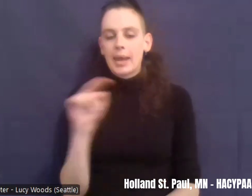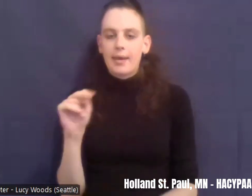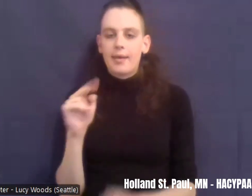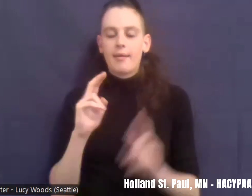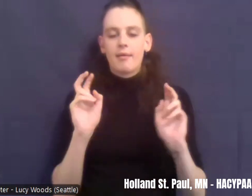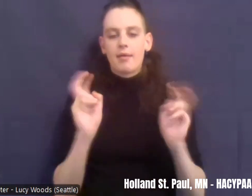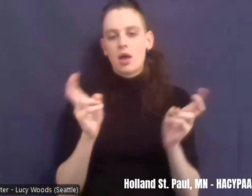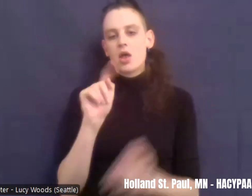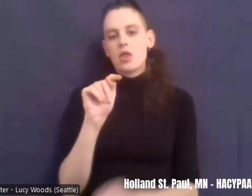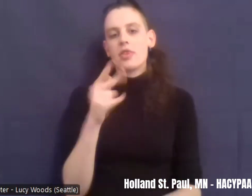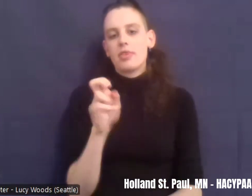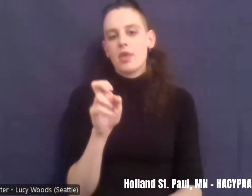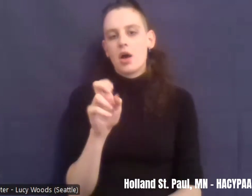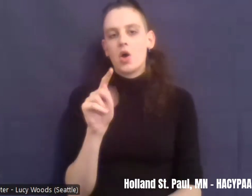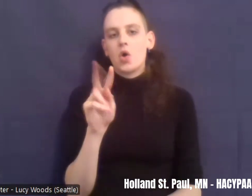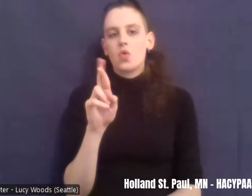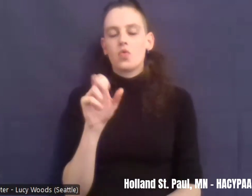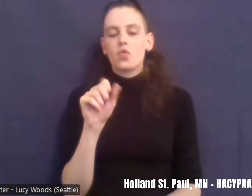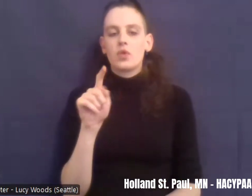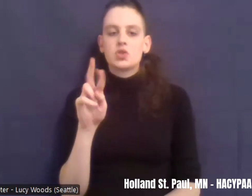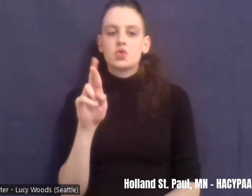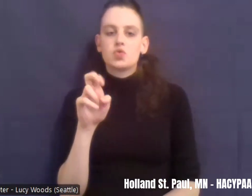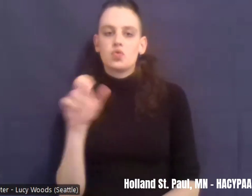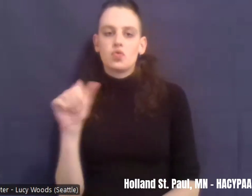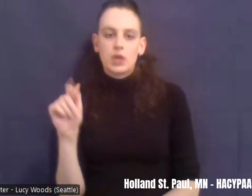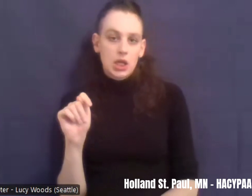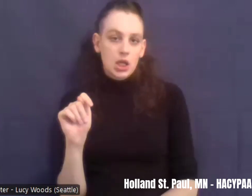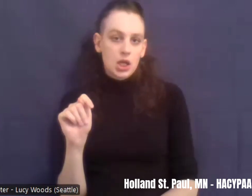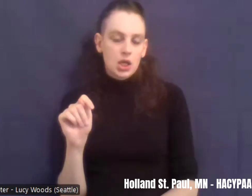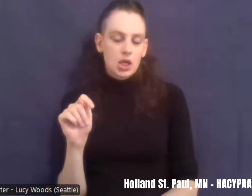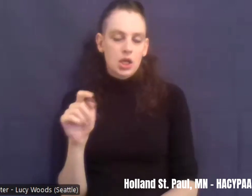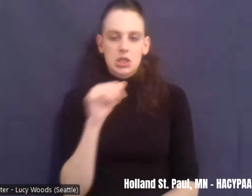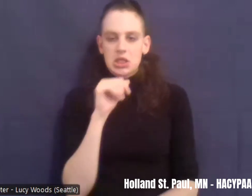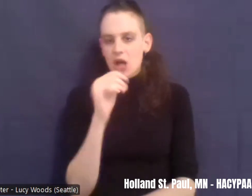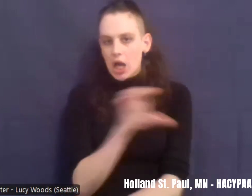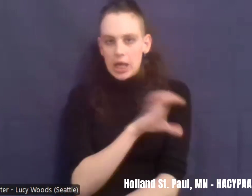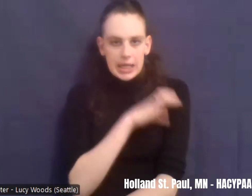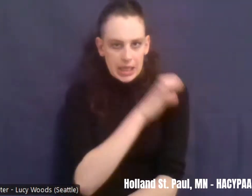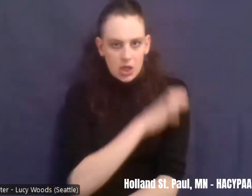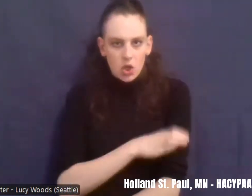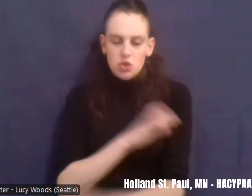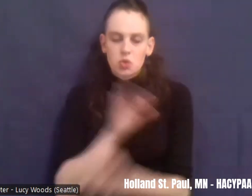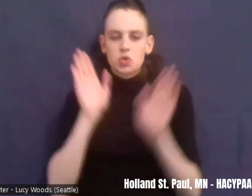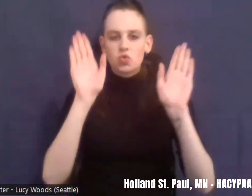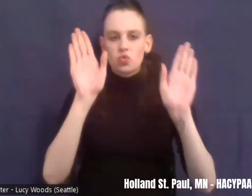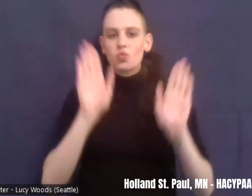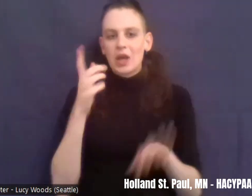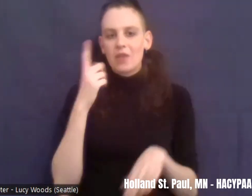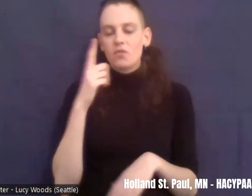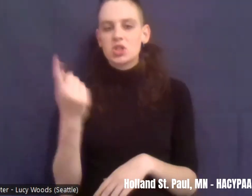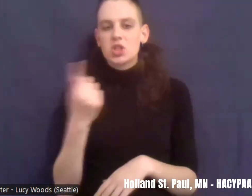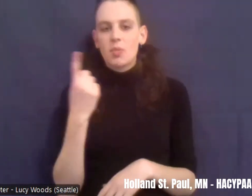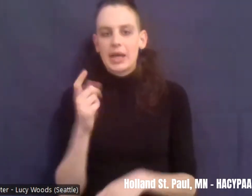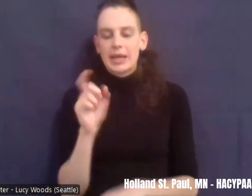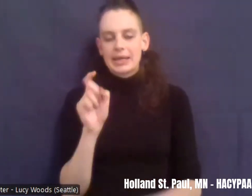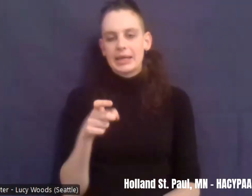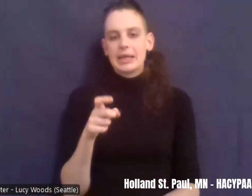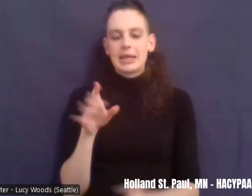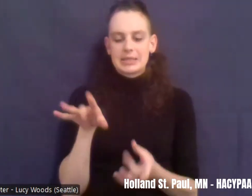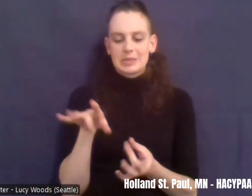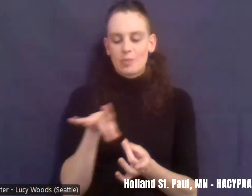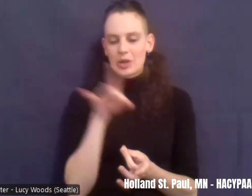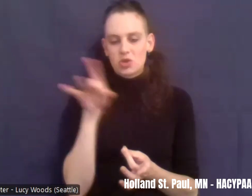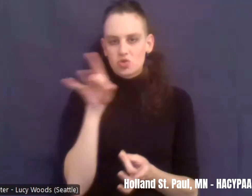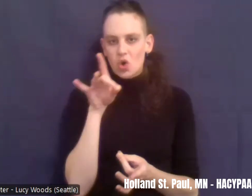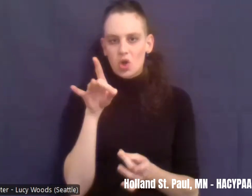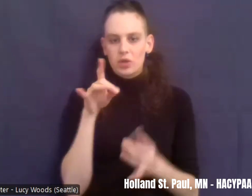center, non-clinical. So it's like great for someone who like kind of needs like a spiritual boot camp. If anyone has any questions